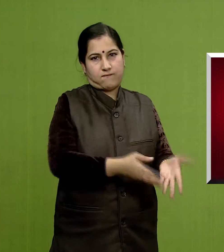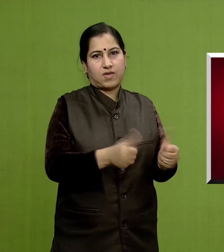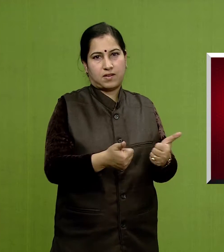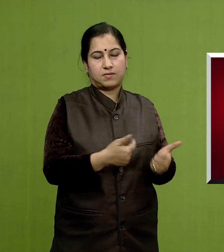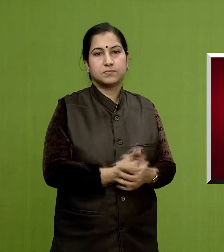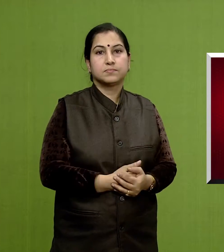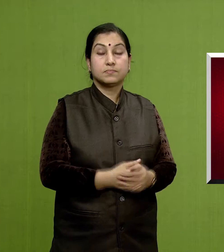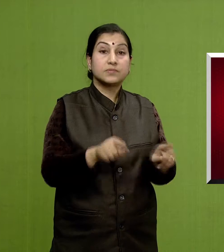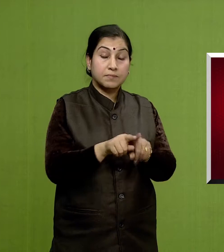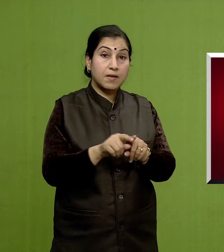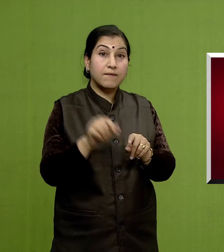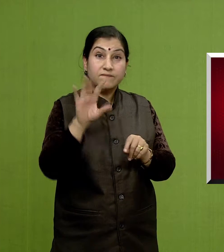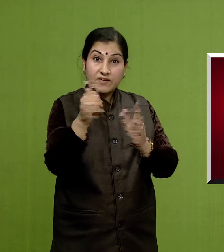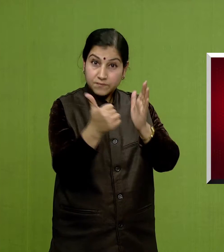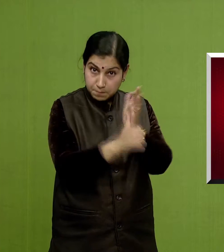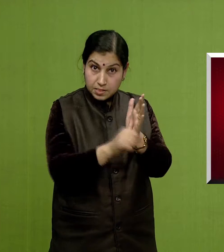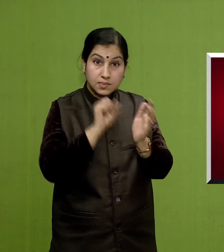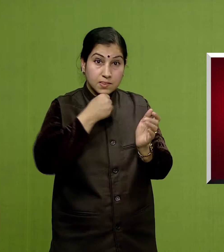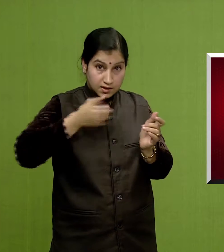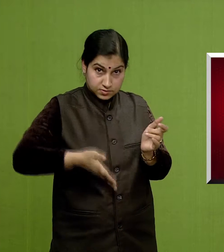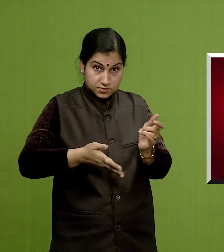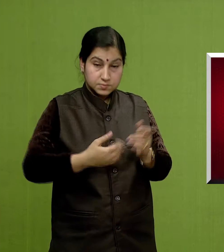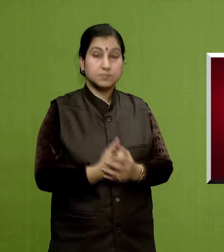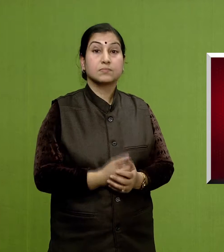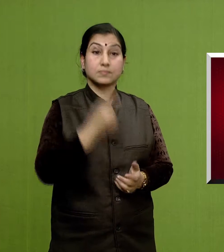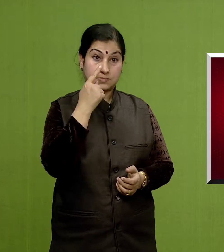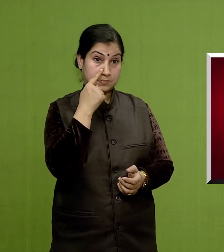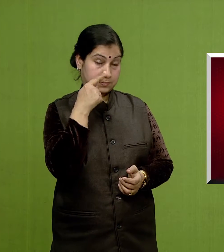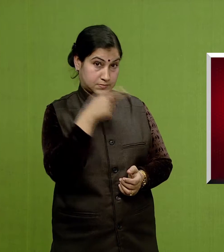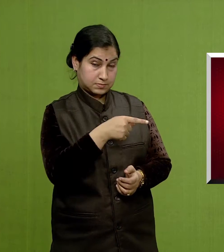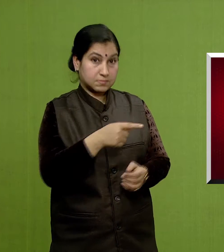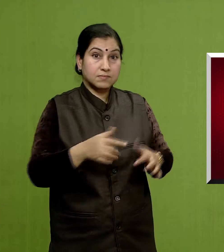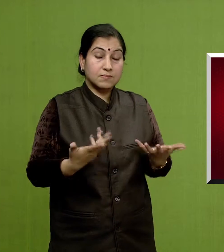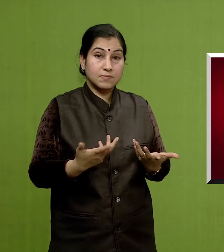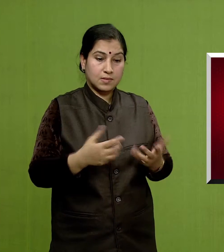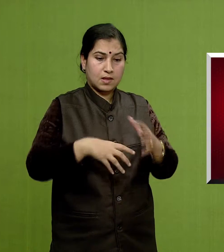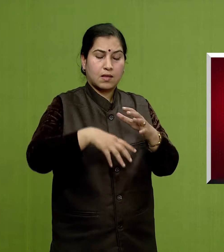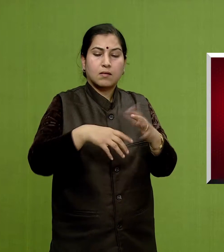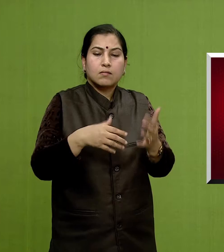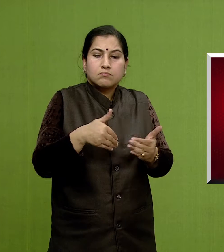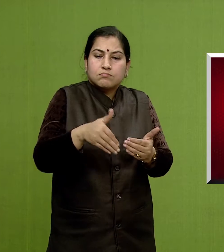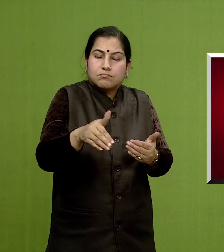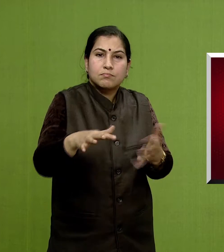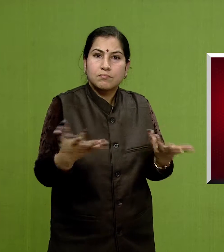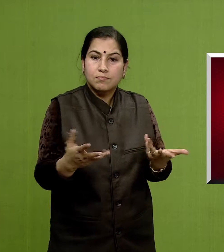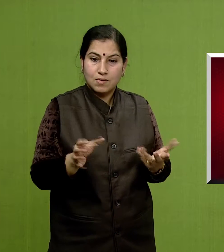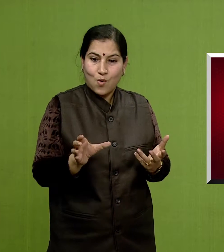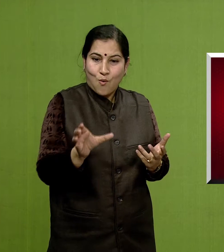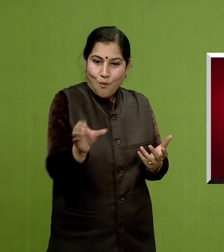At 5 months of age, she would reach out to hold it in her hand.